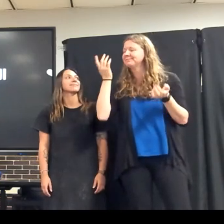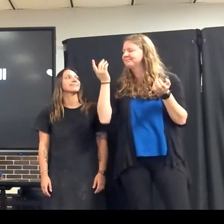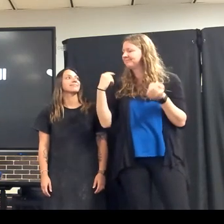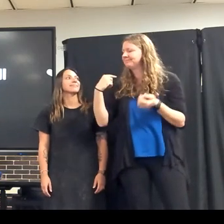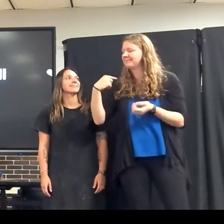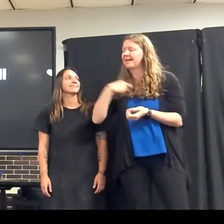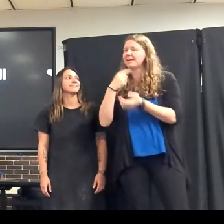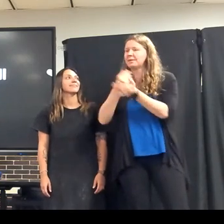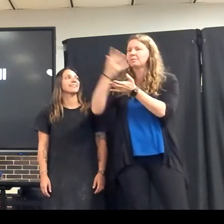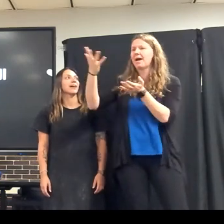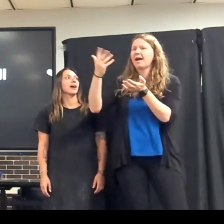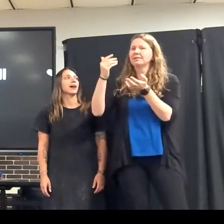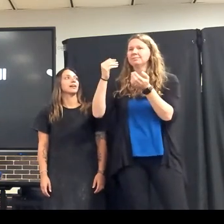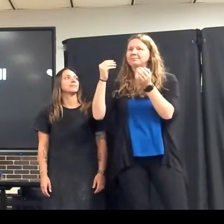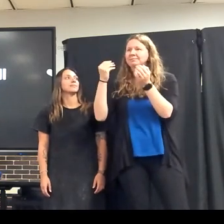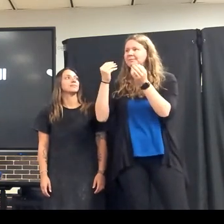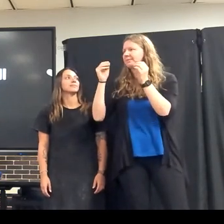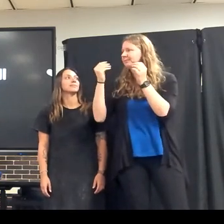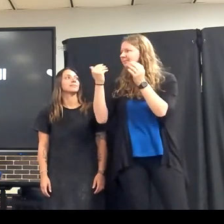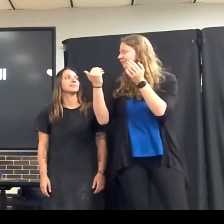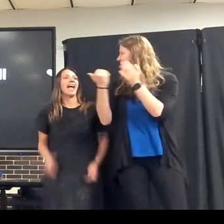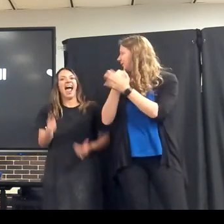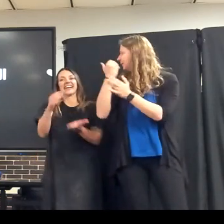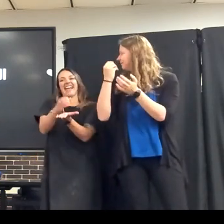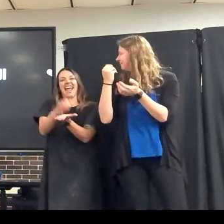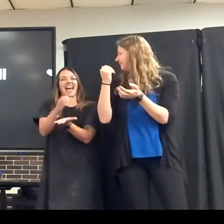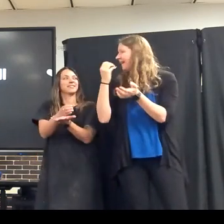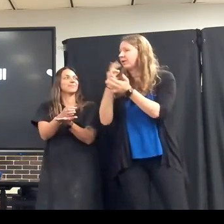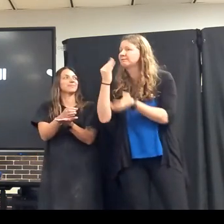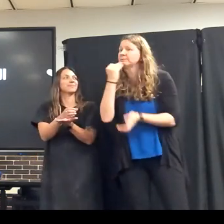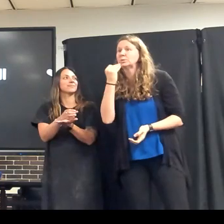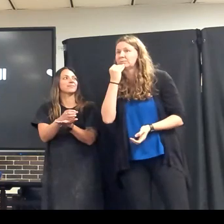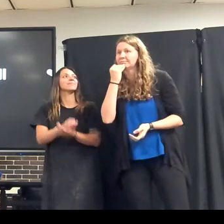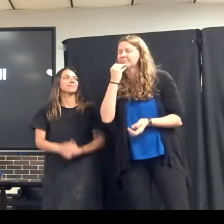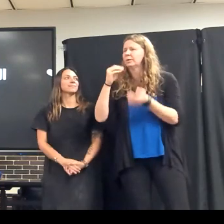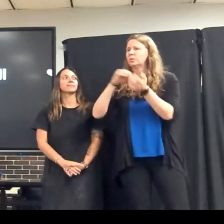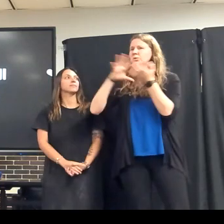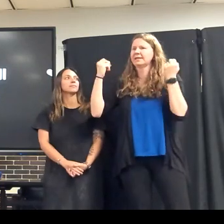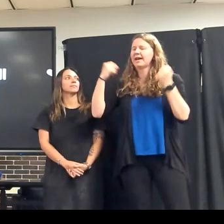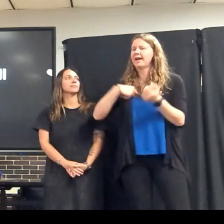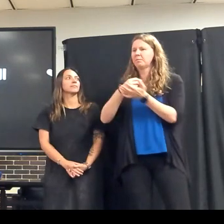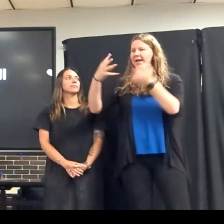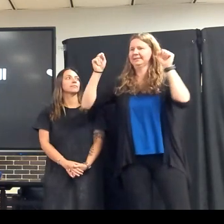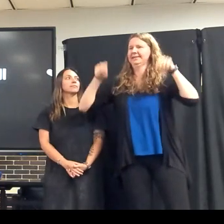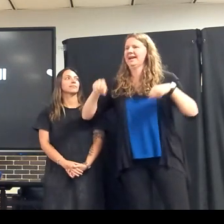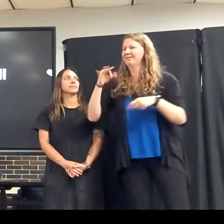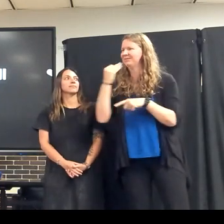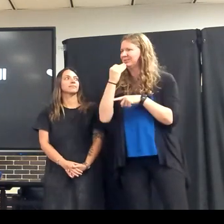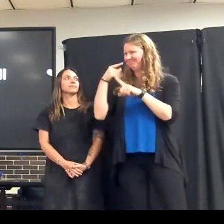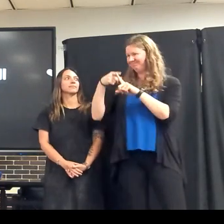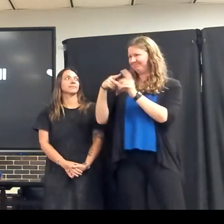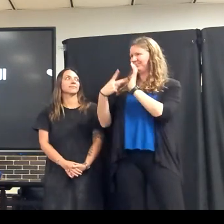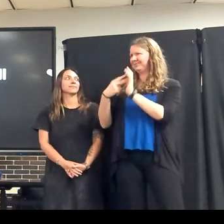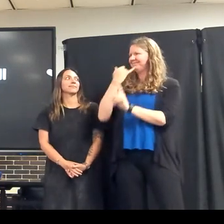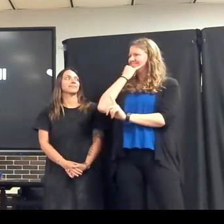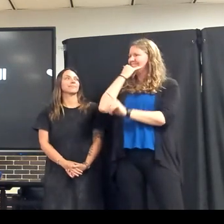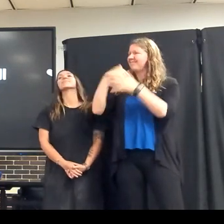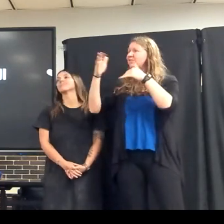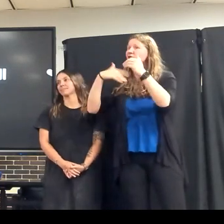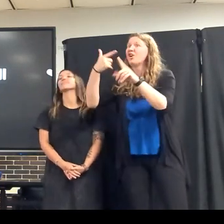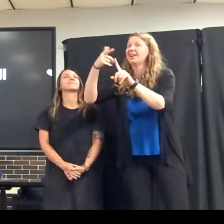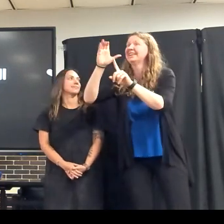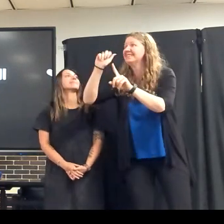different signs that are used depending on the meaning of the word. So if I'm buying a can of food, we want to make